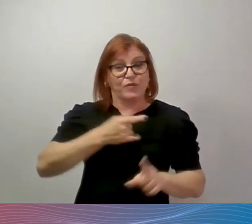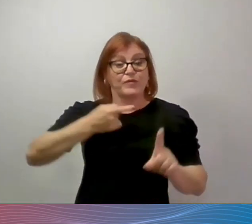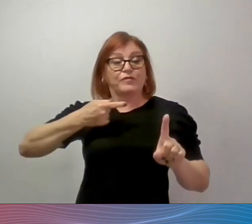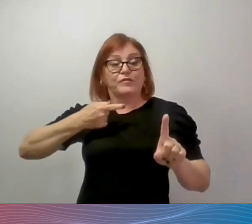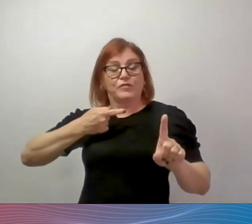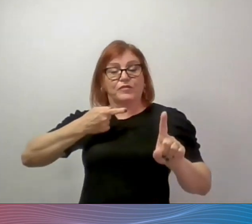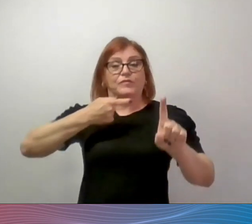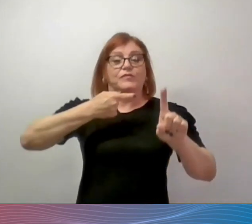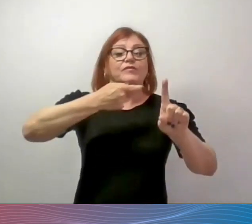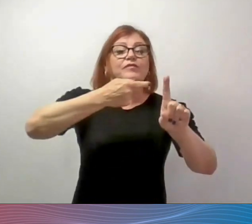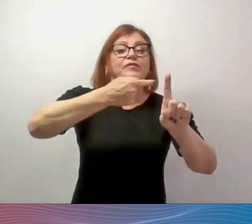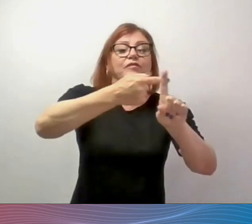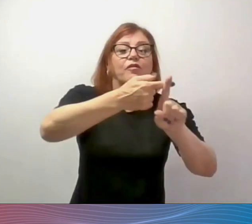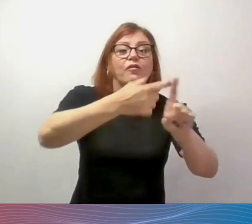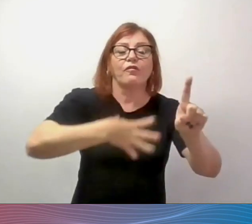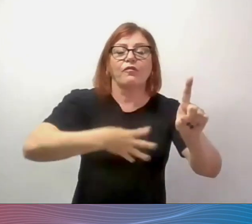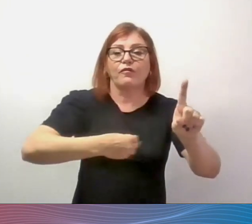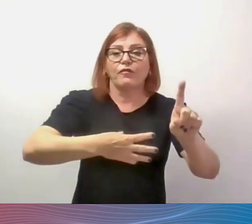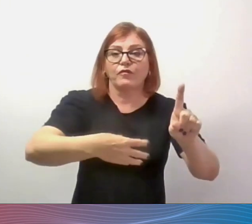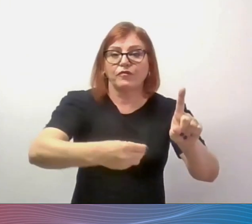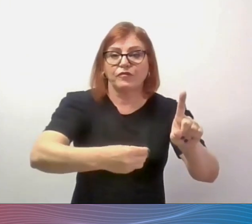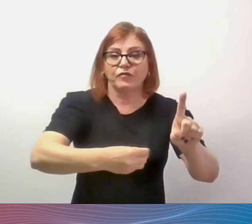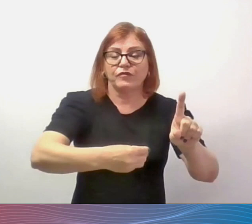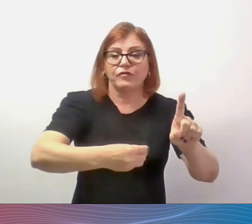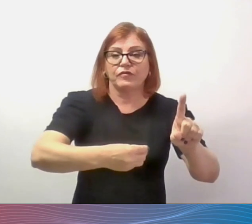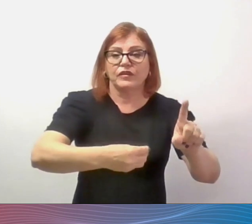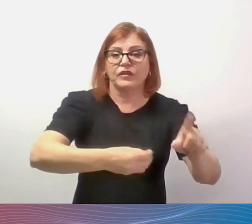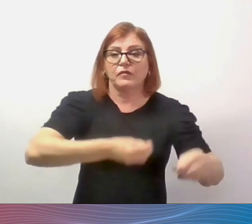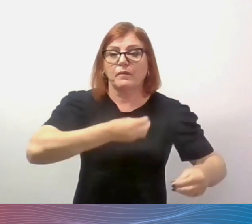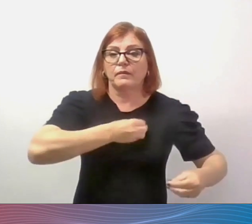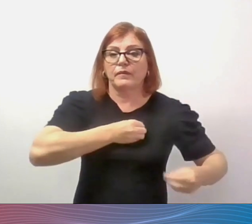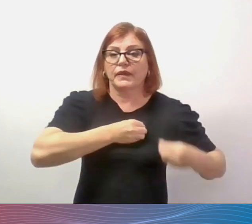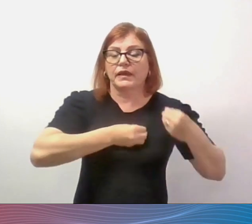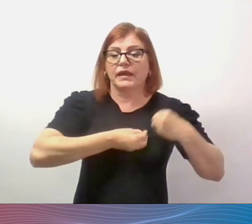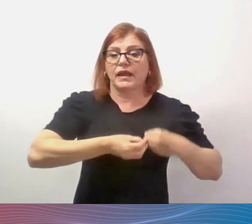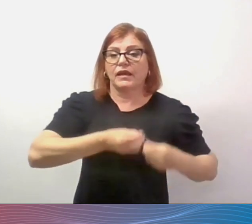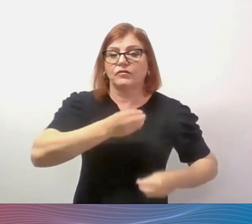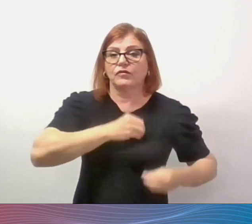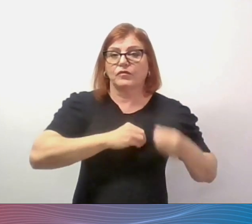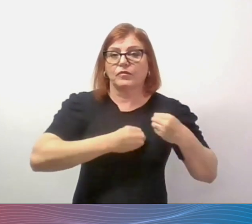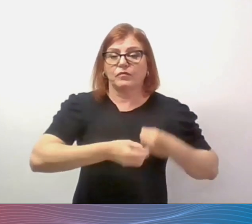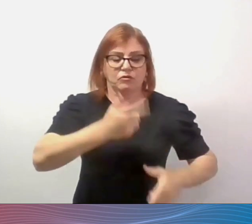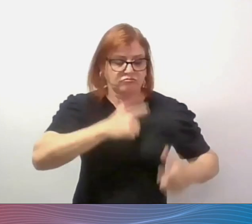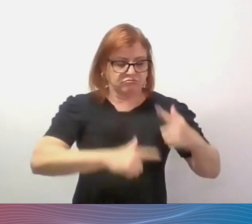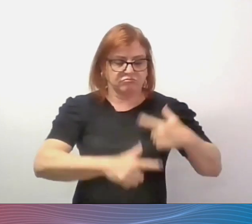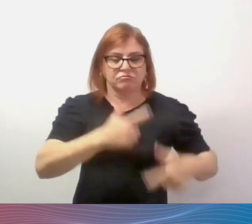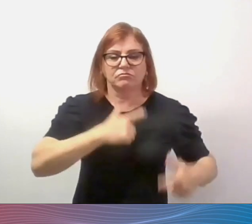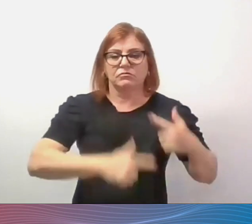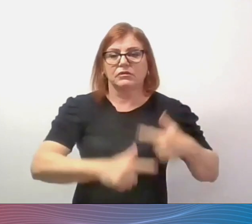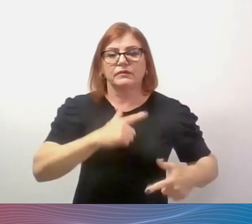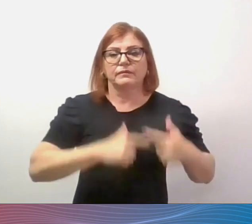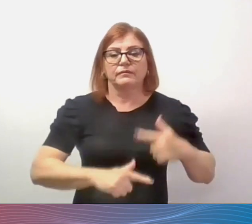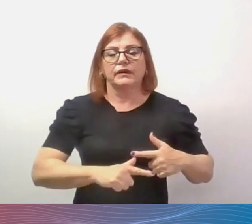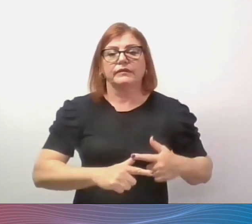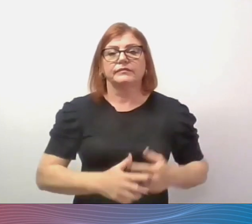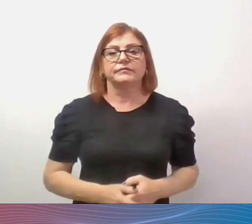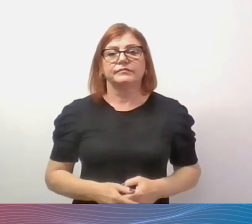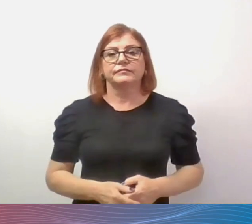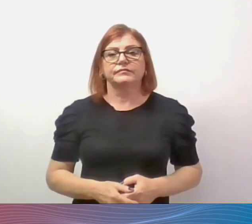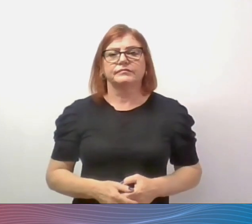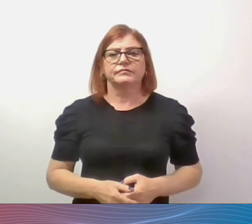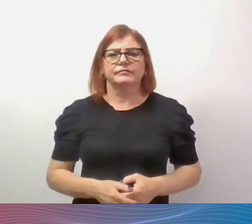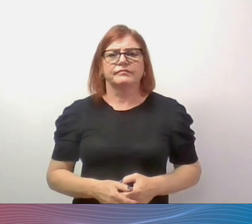nossos pecados. But that He loved us and sent His Son to be the propitiation for our sins. Porque é muito fácil falar eu te